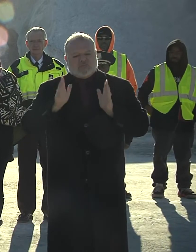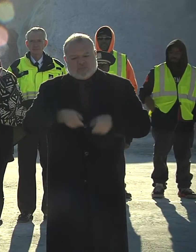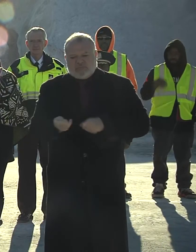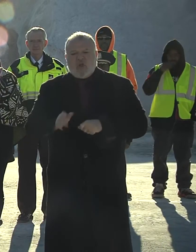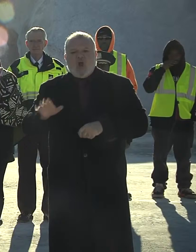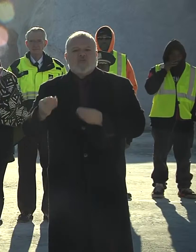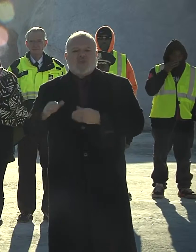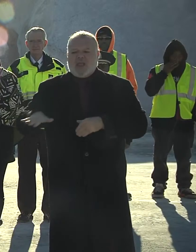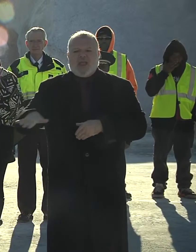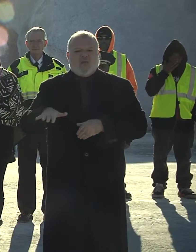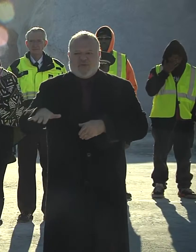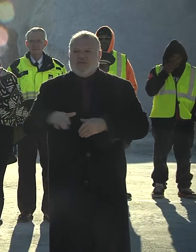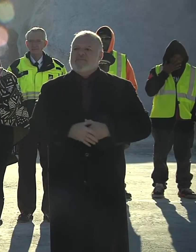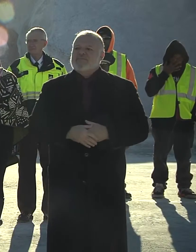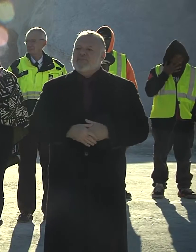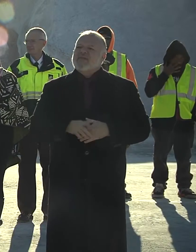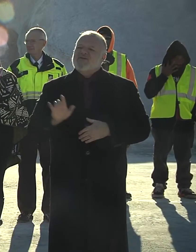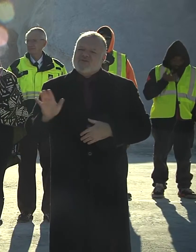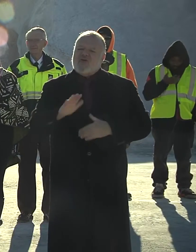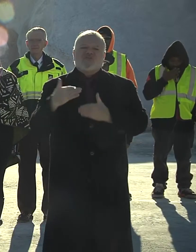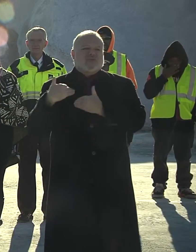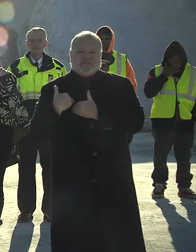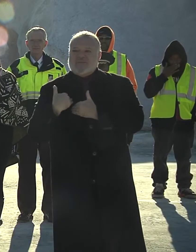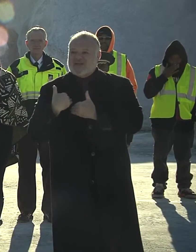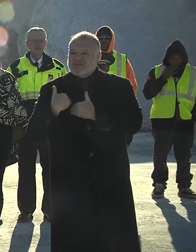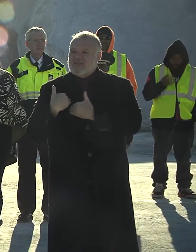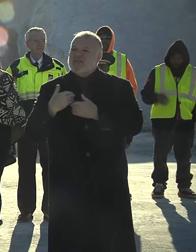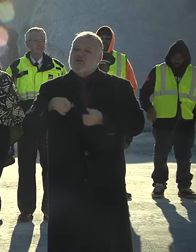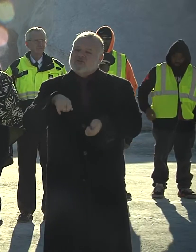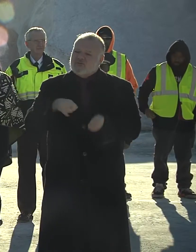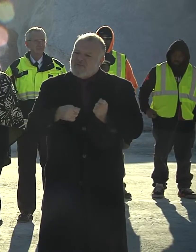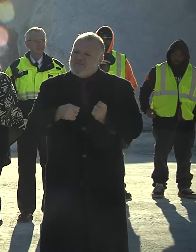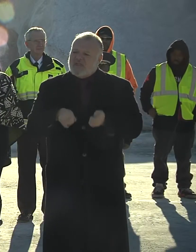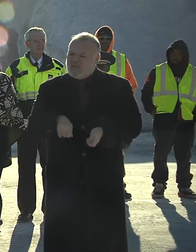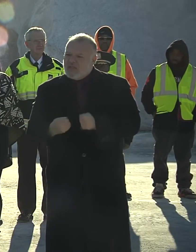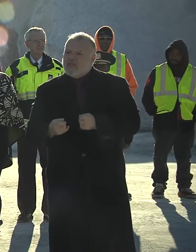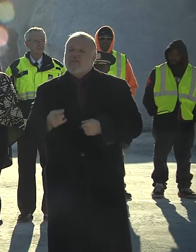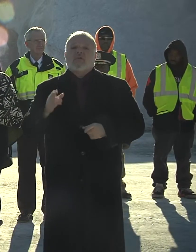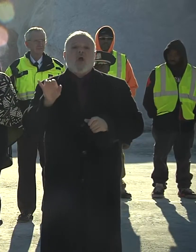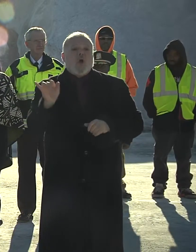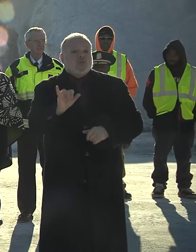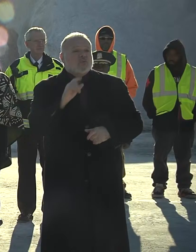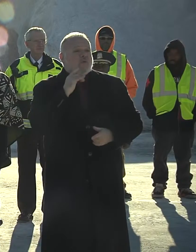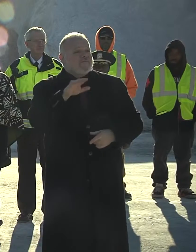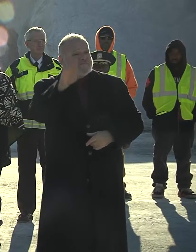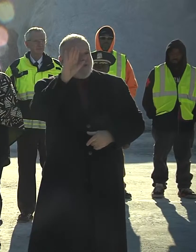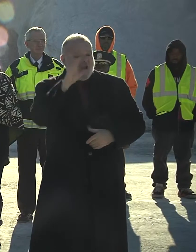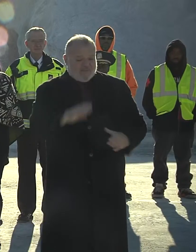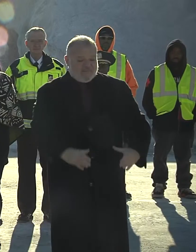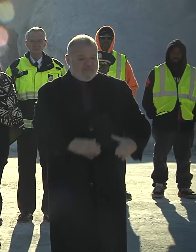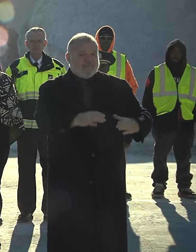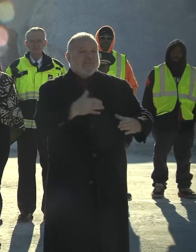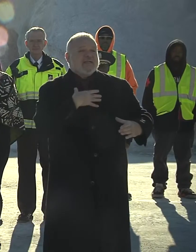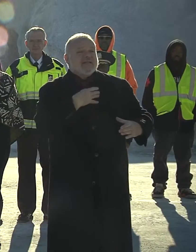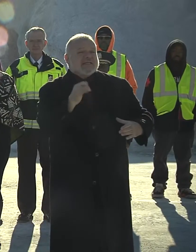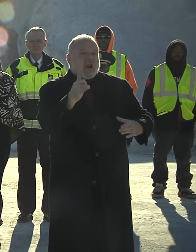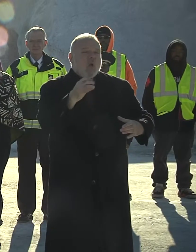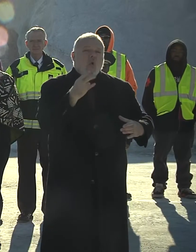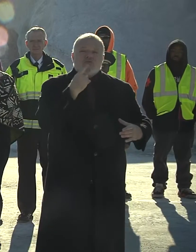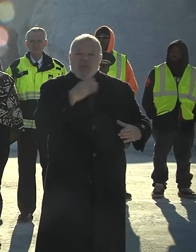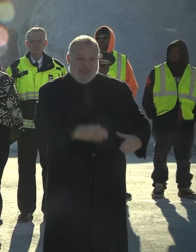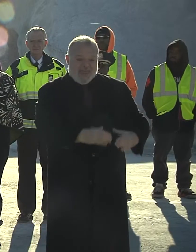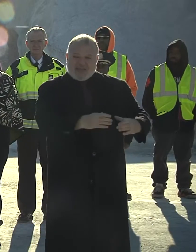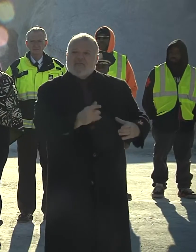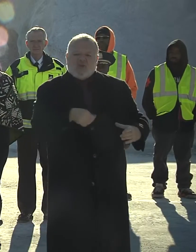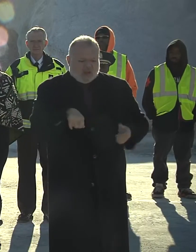help shovel out fire hydrants, storm drains, and ramps on your street. Lend a hand to seniors in your community and neighbors who might need